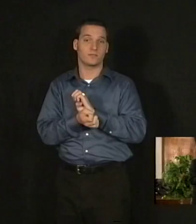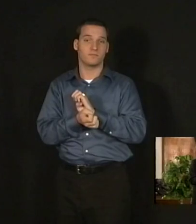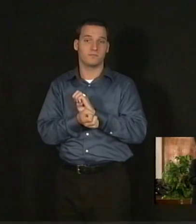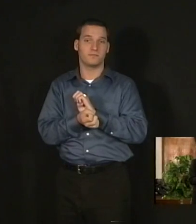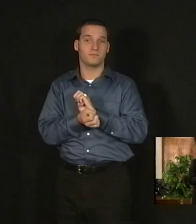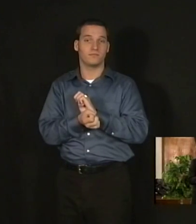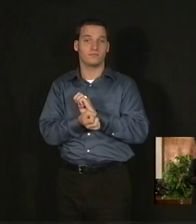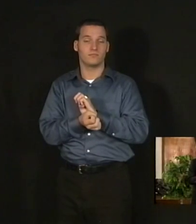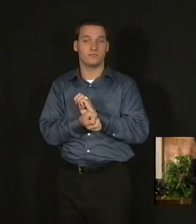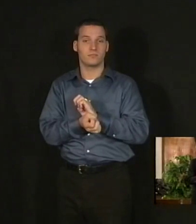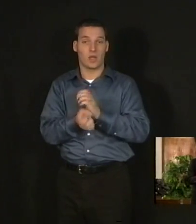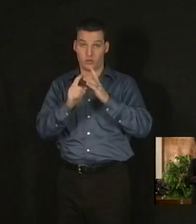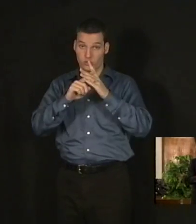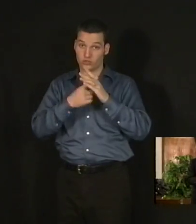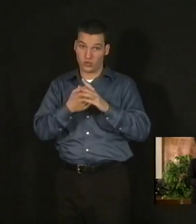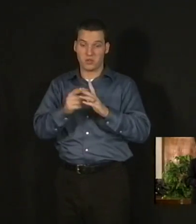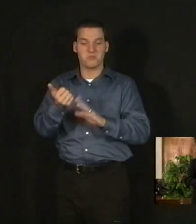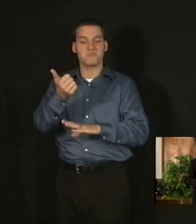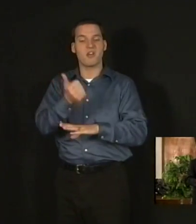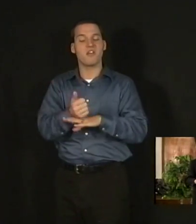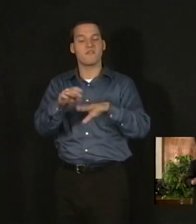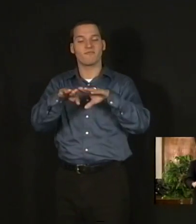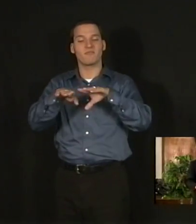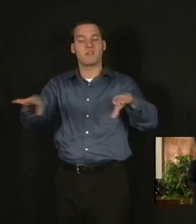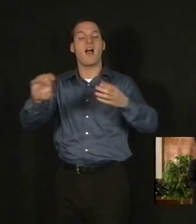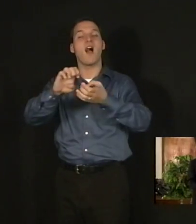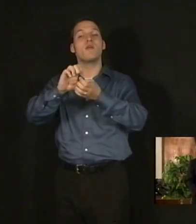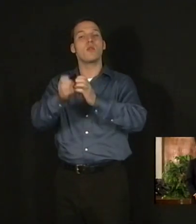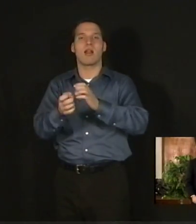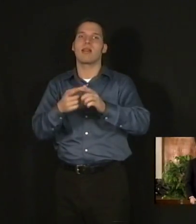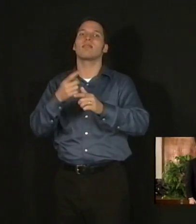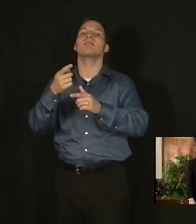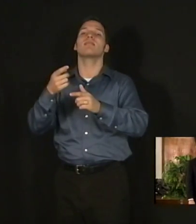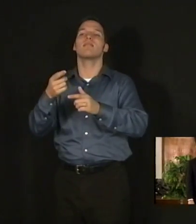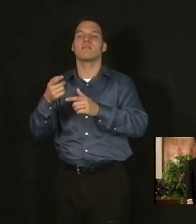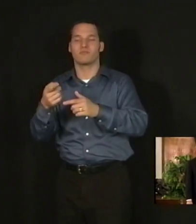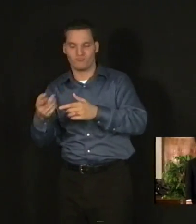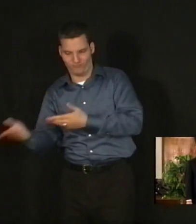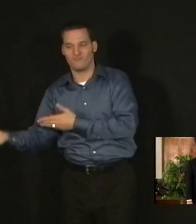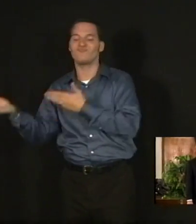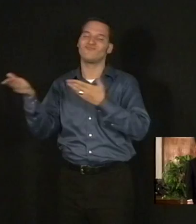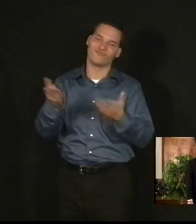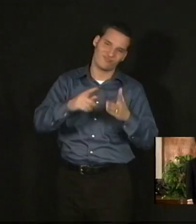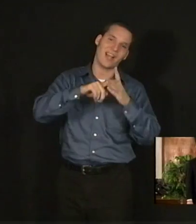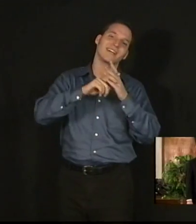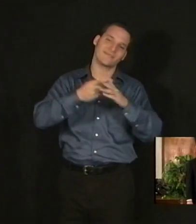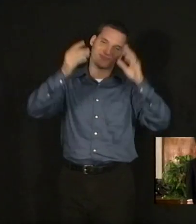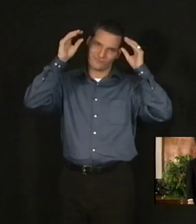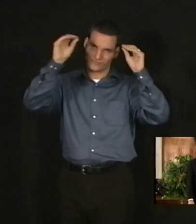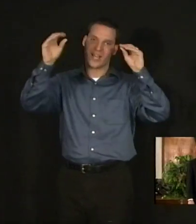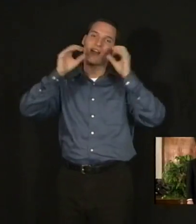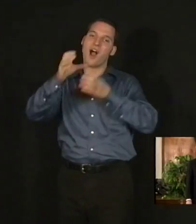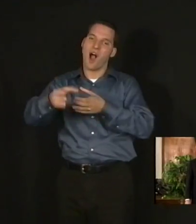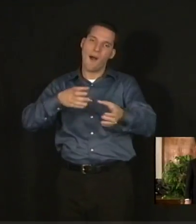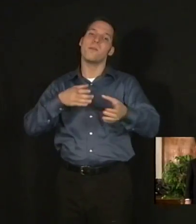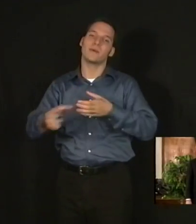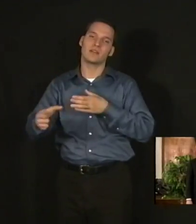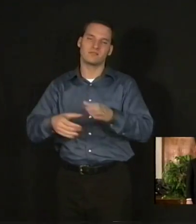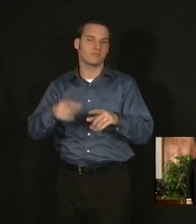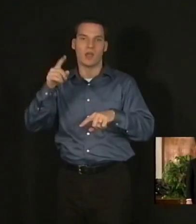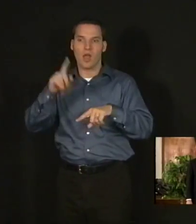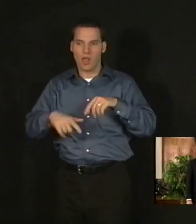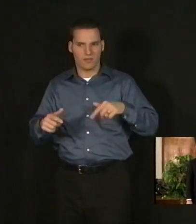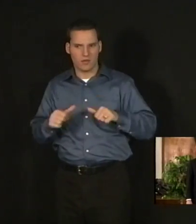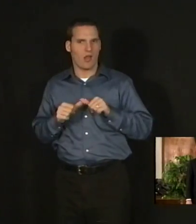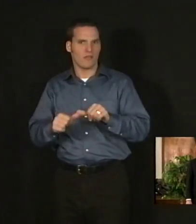evolution. They start by laying a foundation of evolution, and then they bring in the teachings of communism. Communism can't thrive in a place